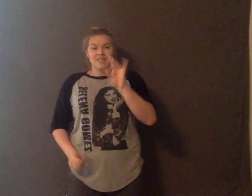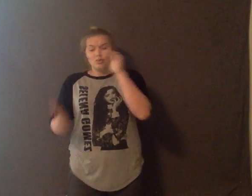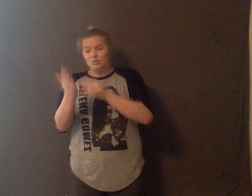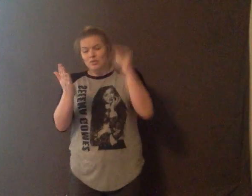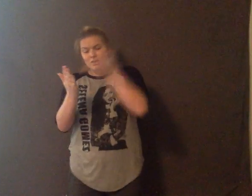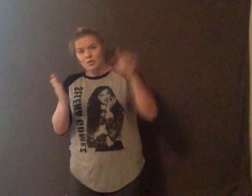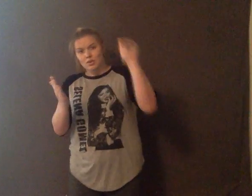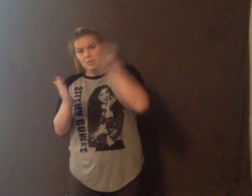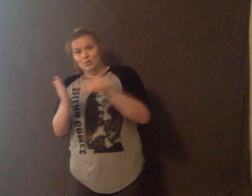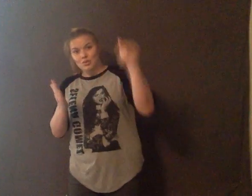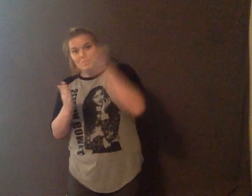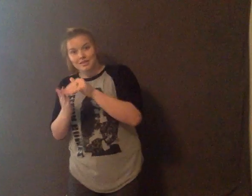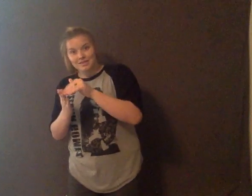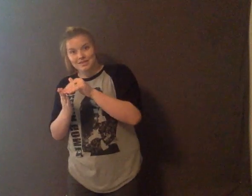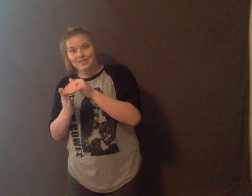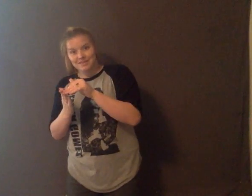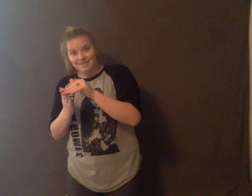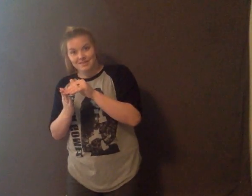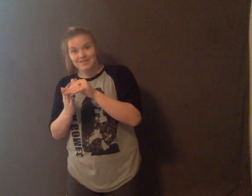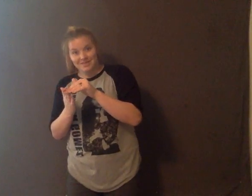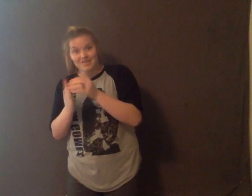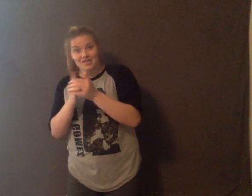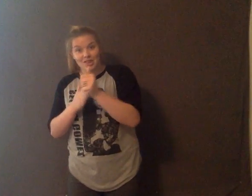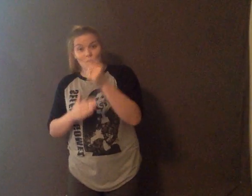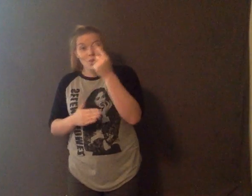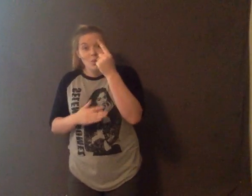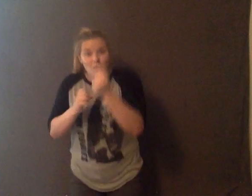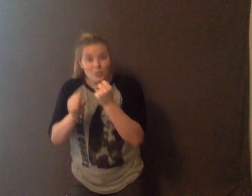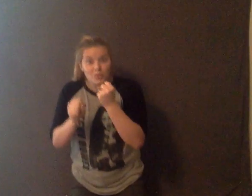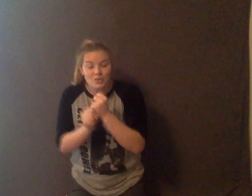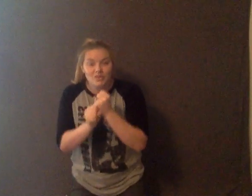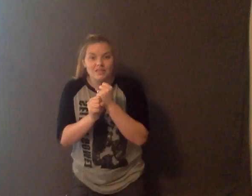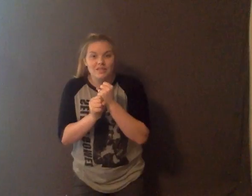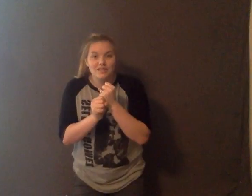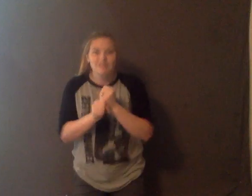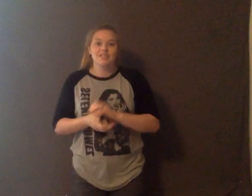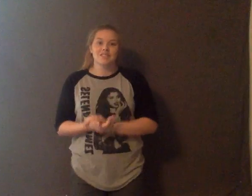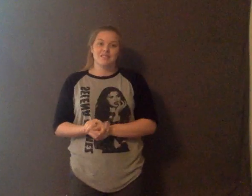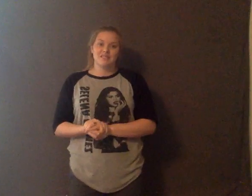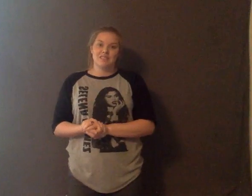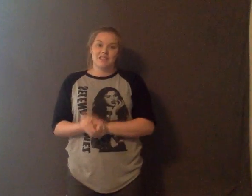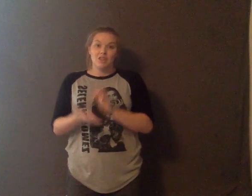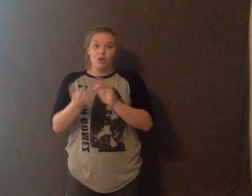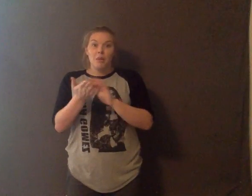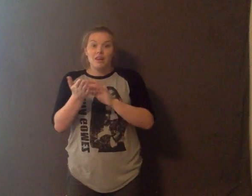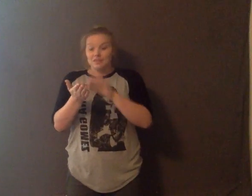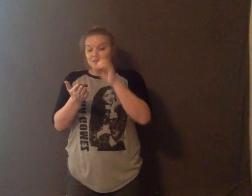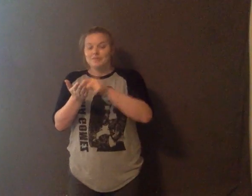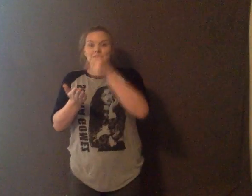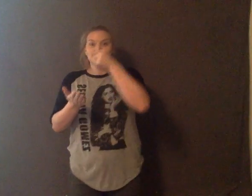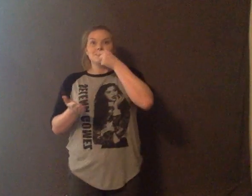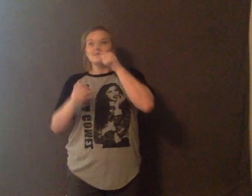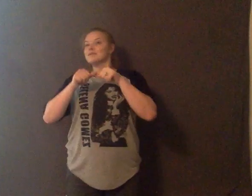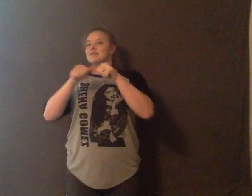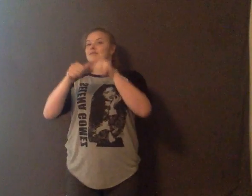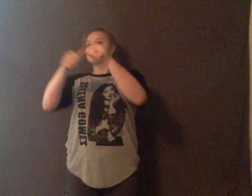3 times the US GDP. Conditions like high blood pressure, you don't have to take the drugs the rest of your life and be sick forever. What you can